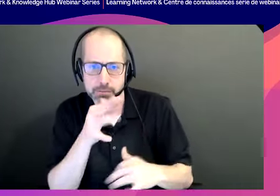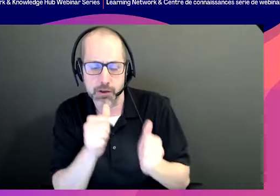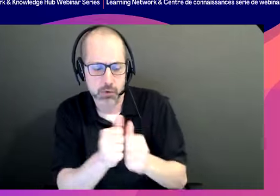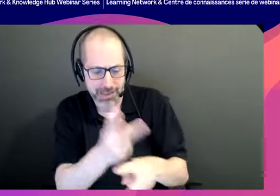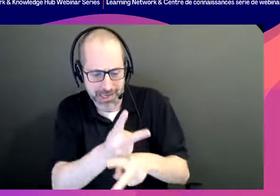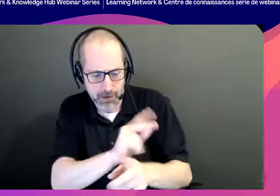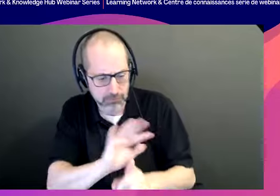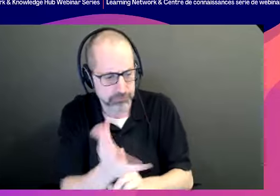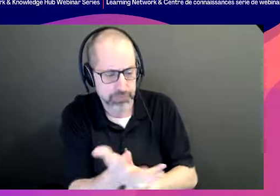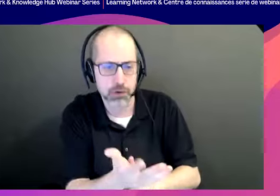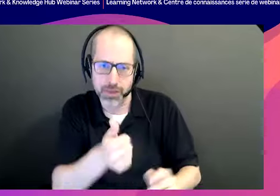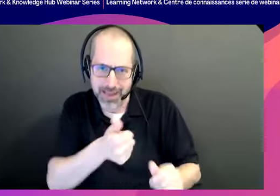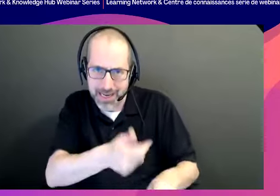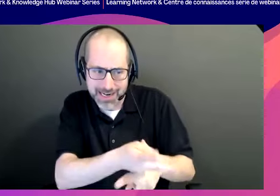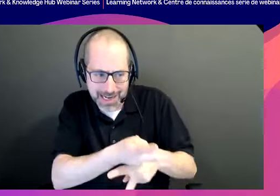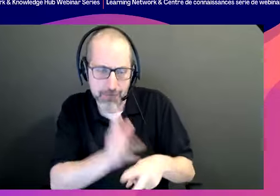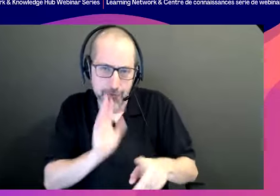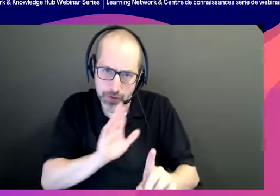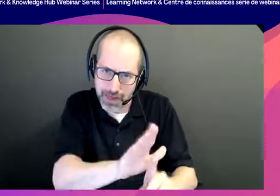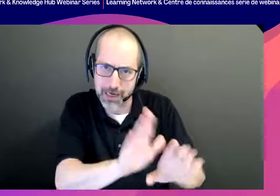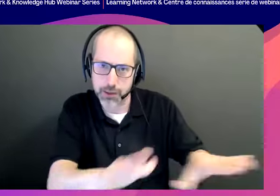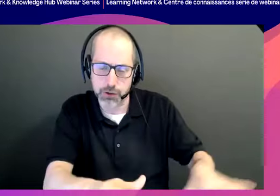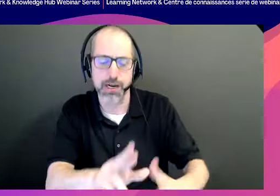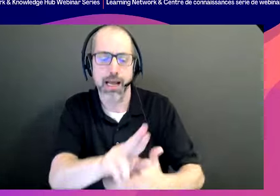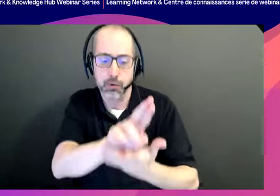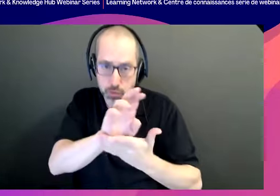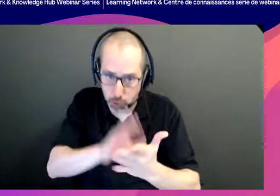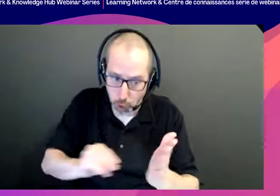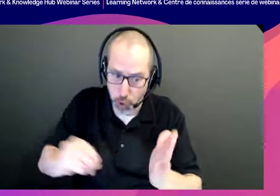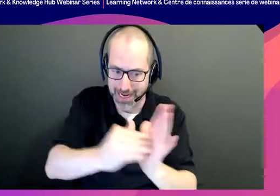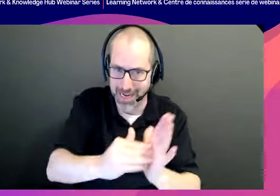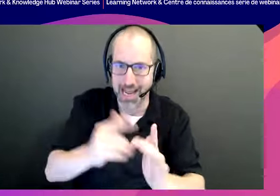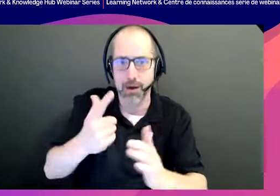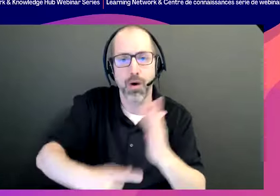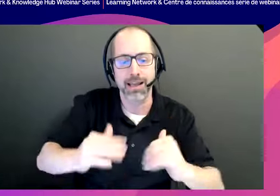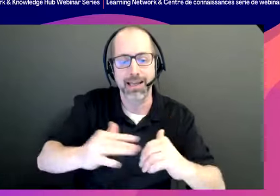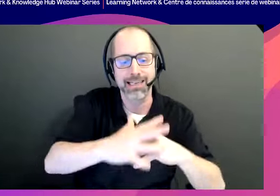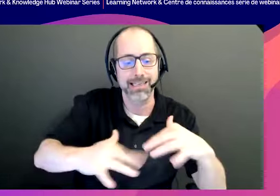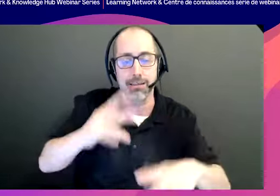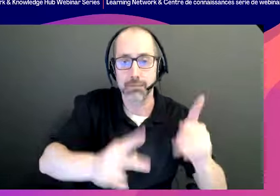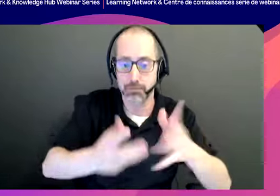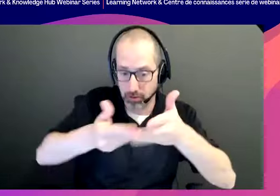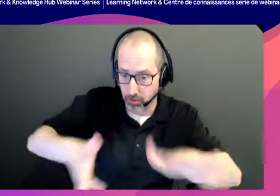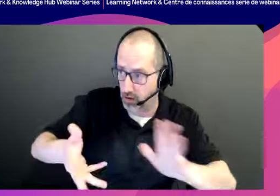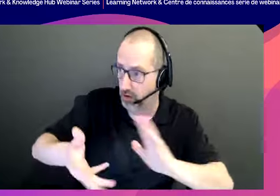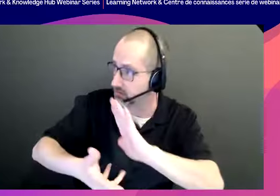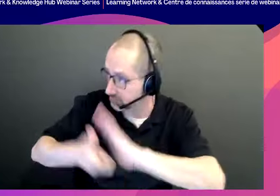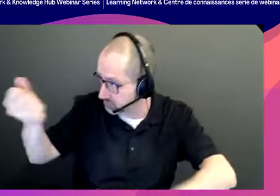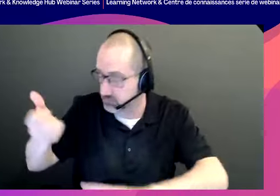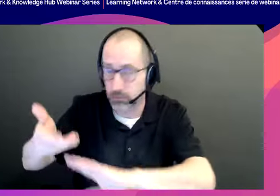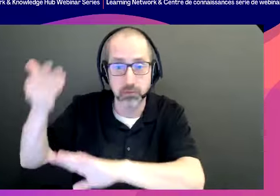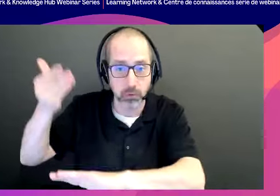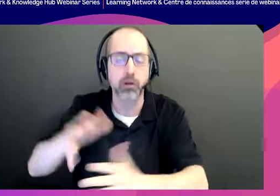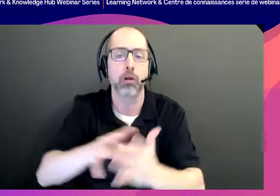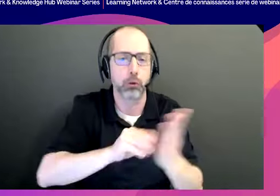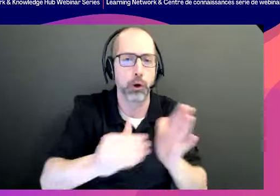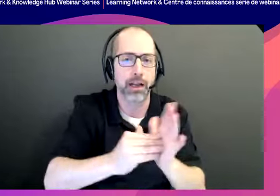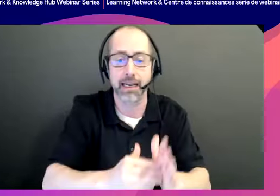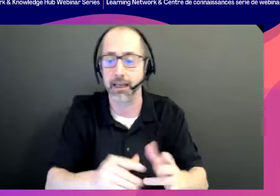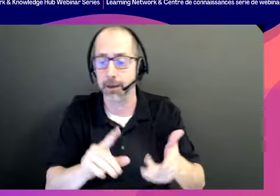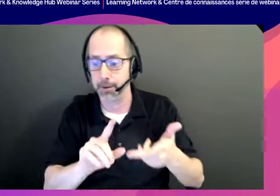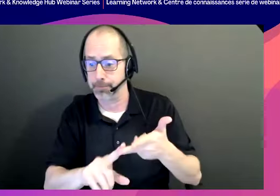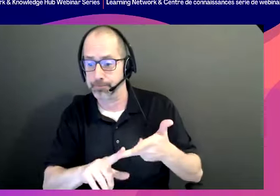own children and relearn what was taken away from them as Indigenous people. Lorraine Michelson is a public health